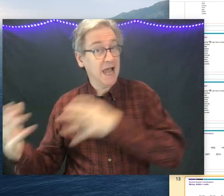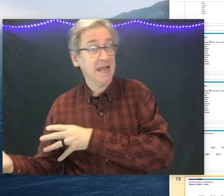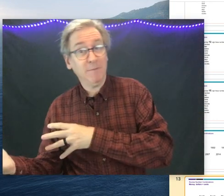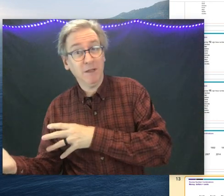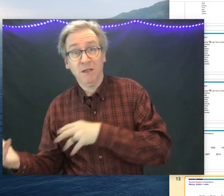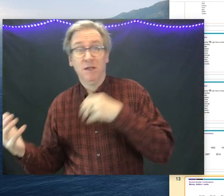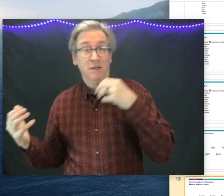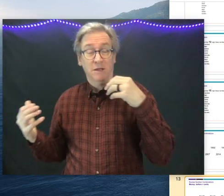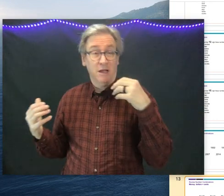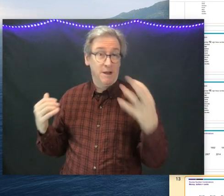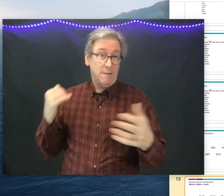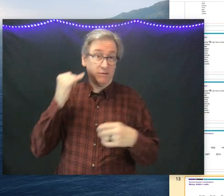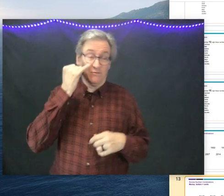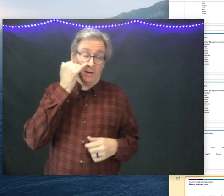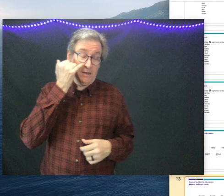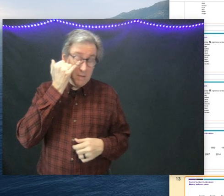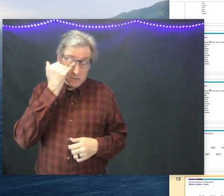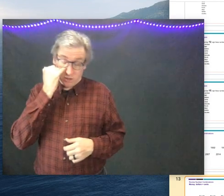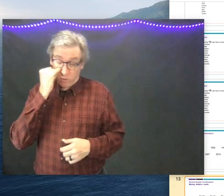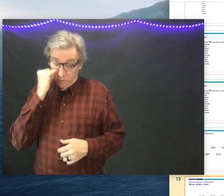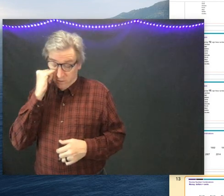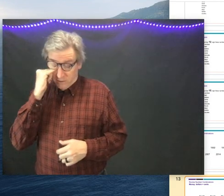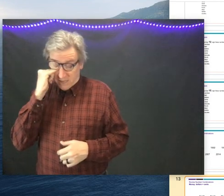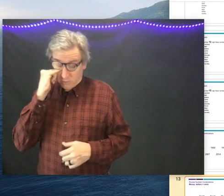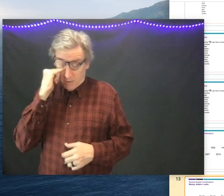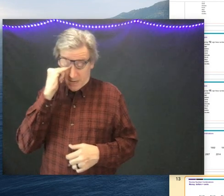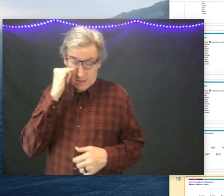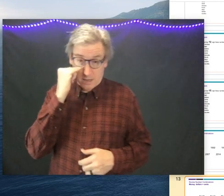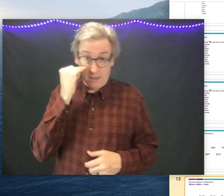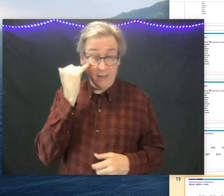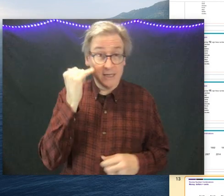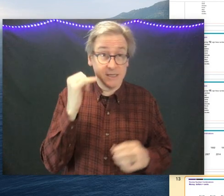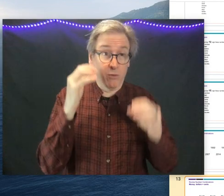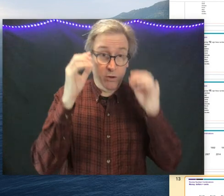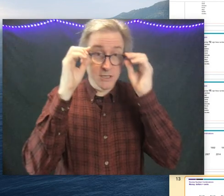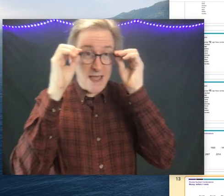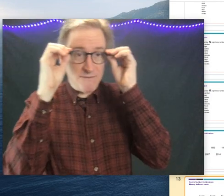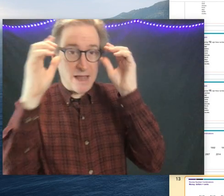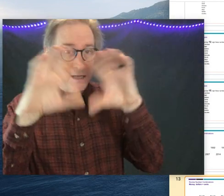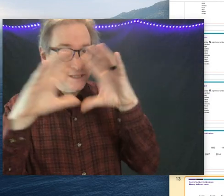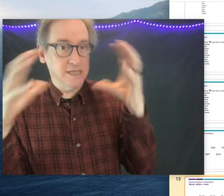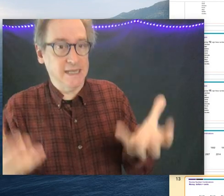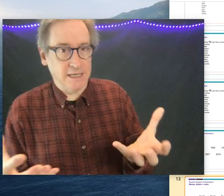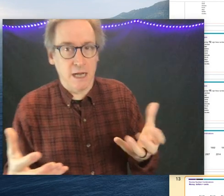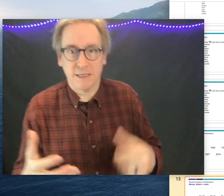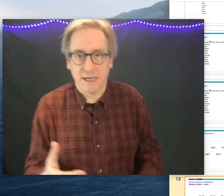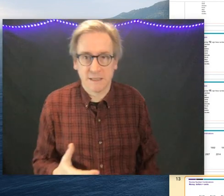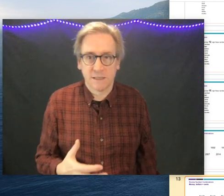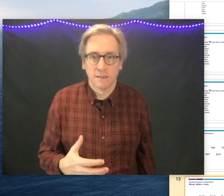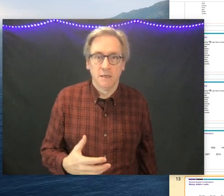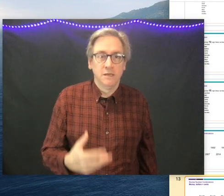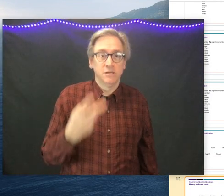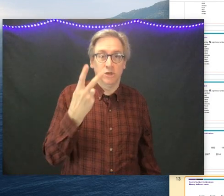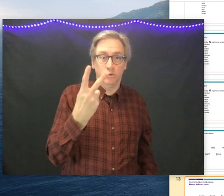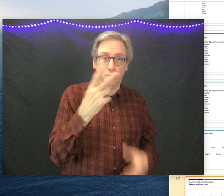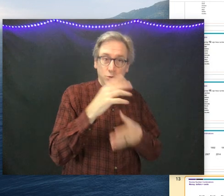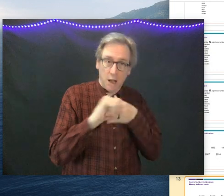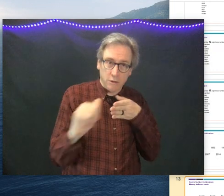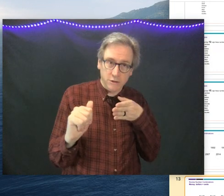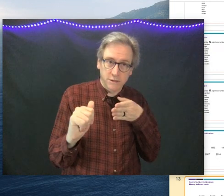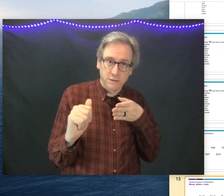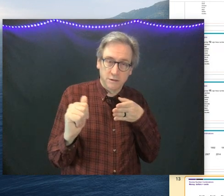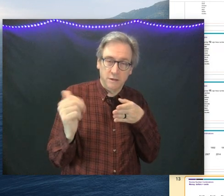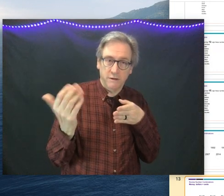a time, an amount of money. So that's why it's important to have that, to set the context. So